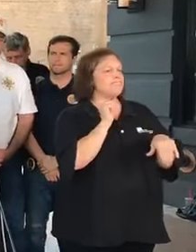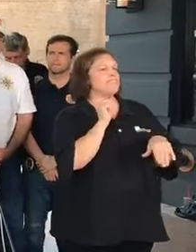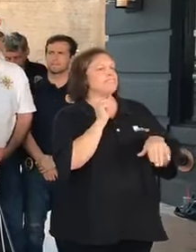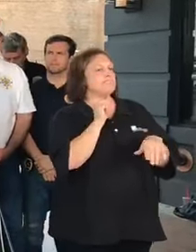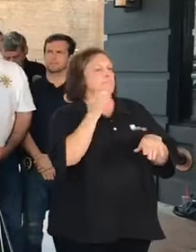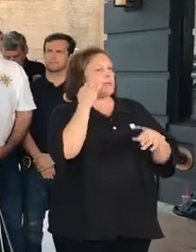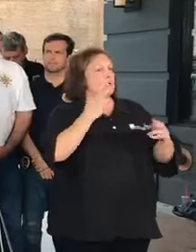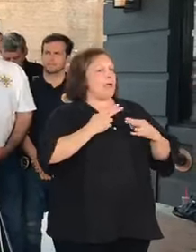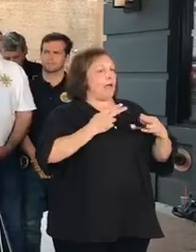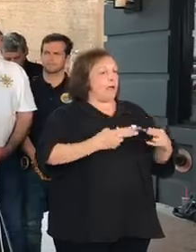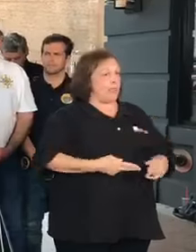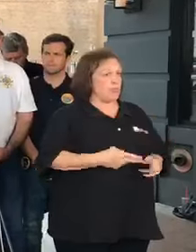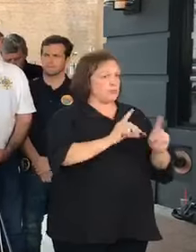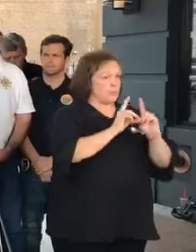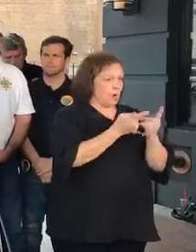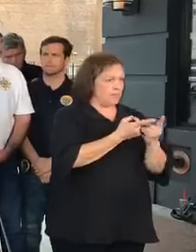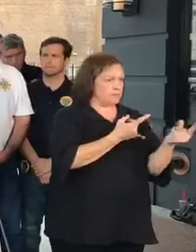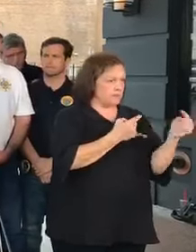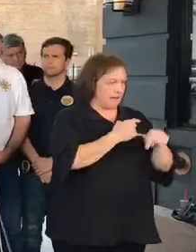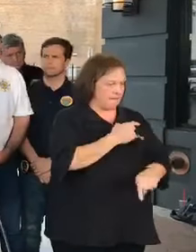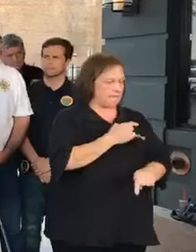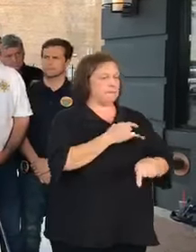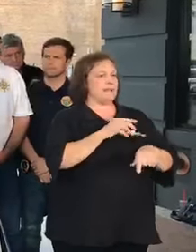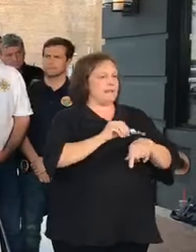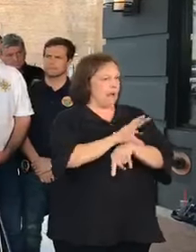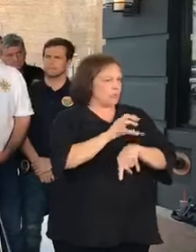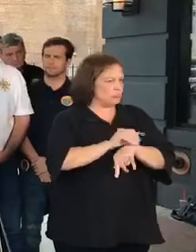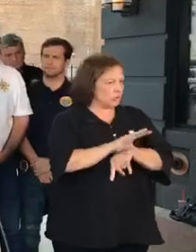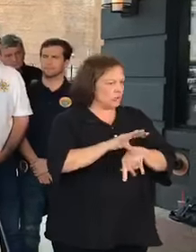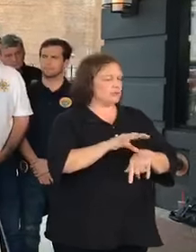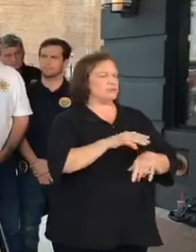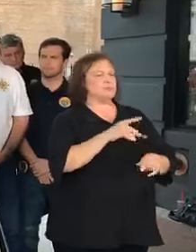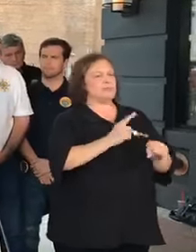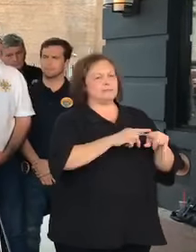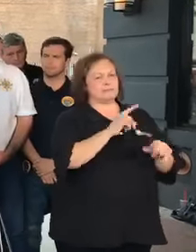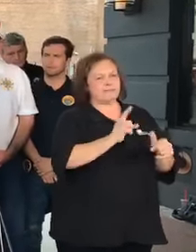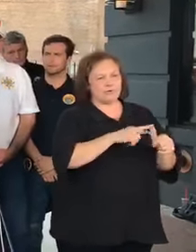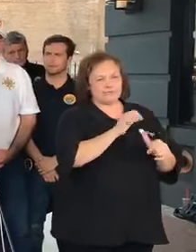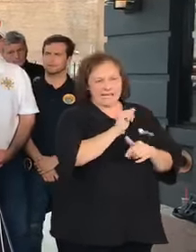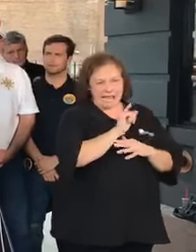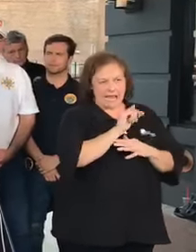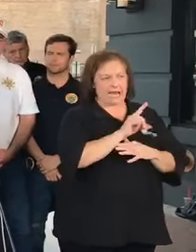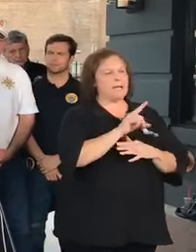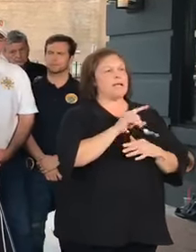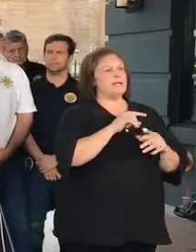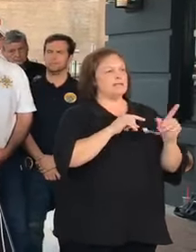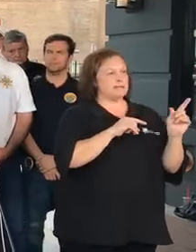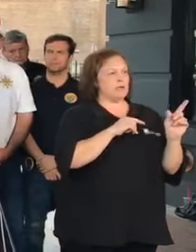resources. We have mental health counselors and those trained in mental health first aid that will be available